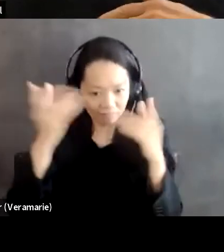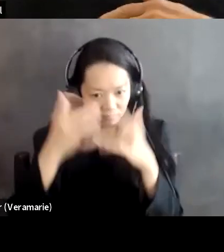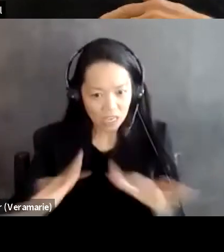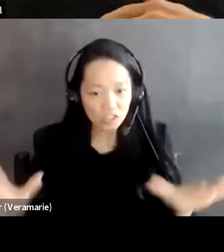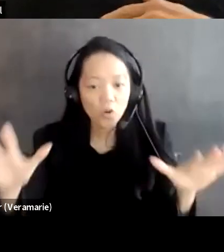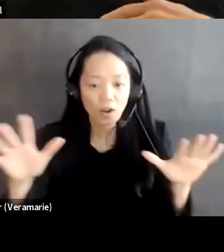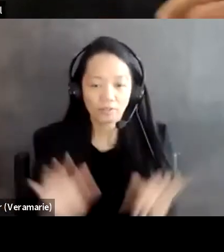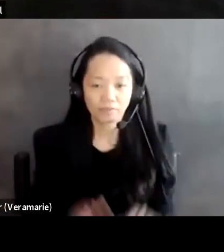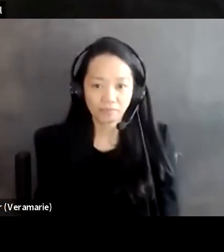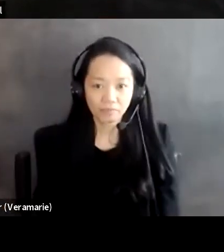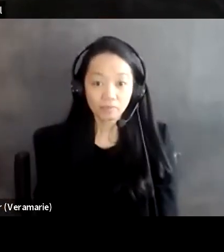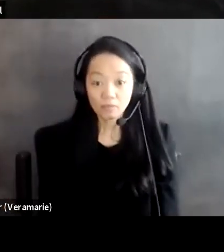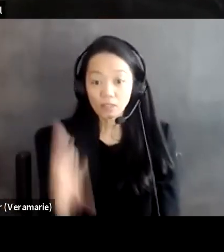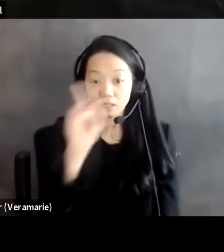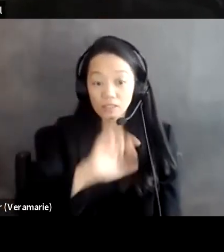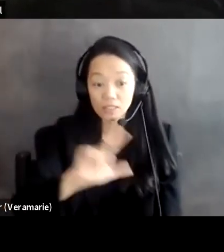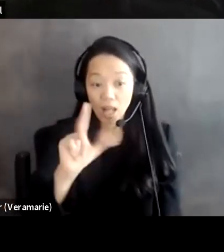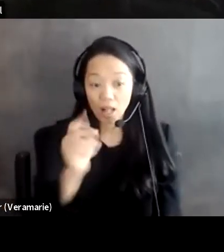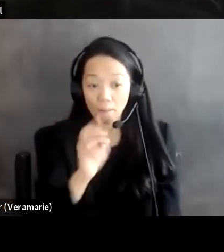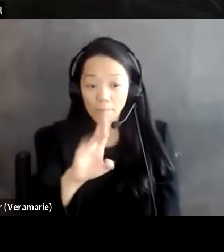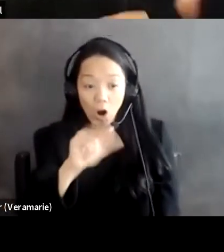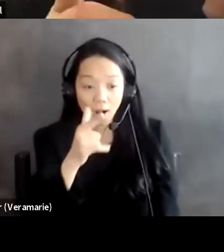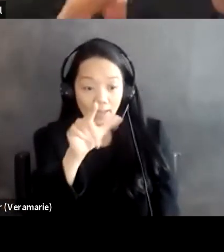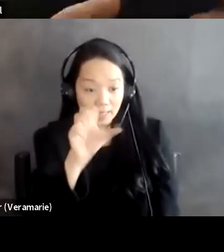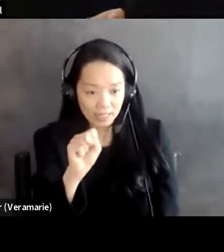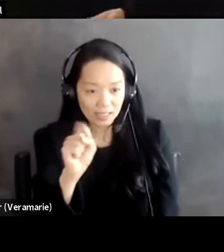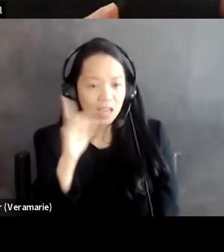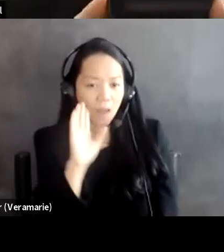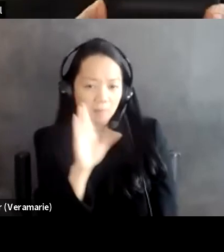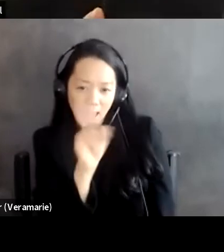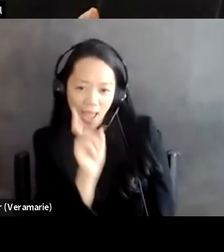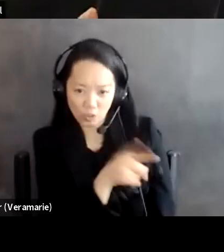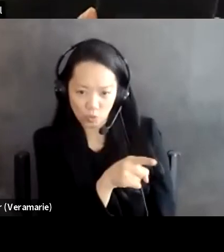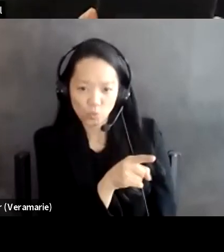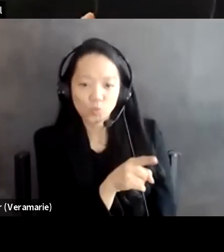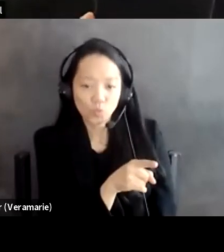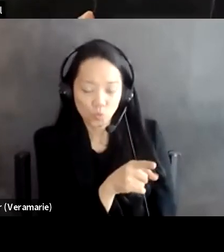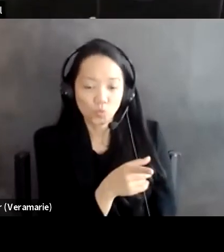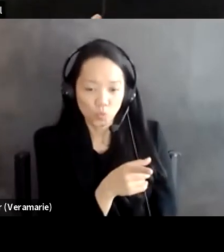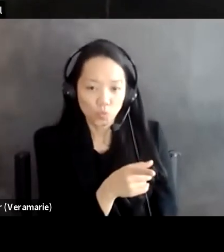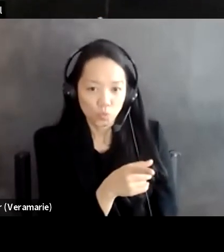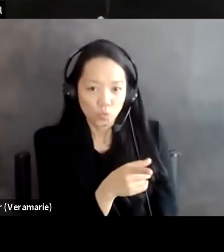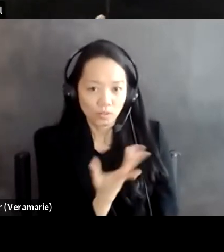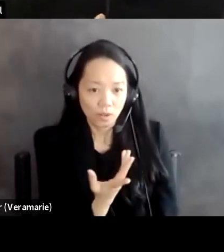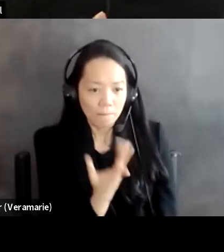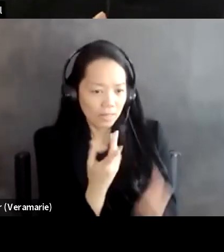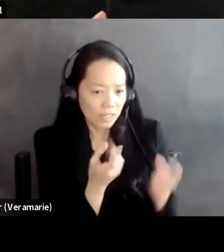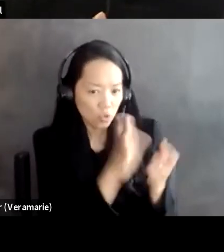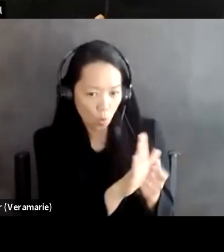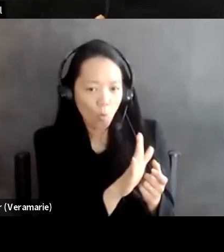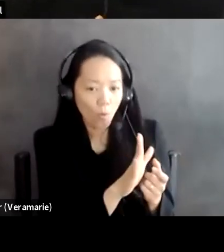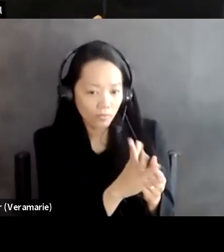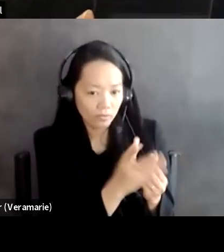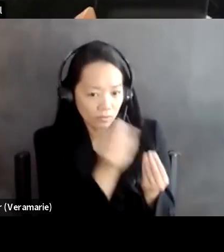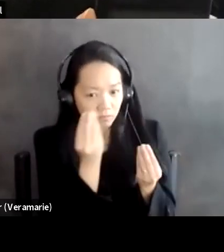Thank you. Delmar Gillis, I'm going to pose the question to you to give your insights